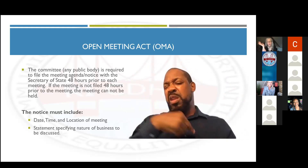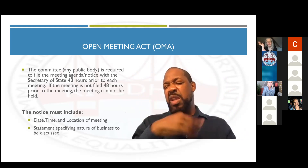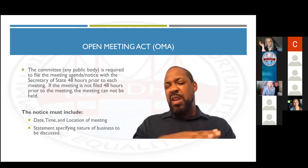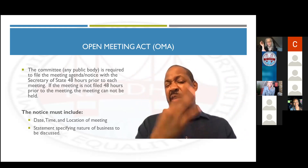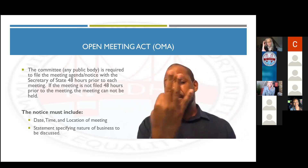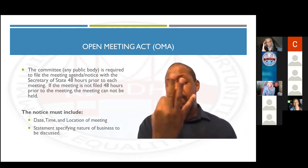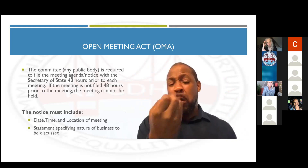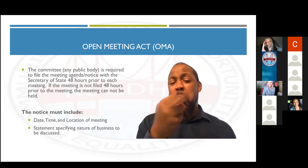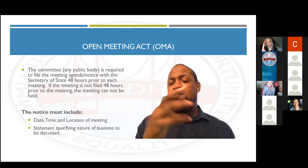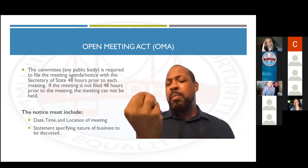hours before.